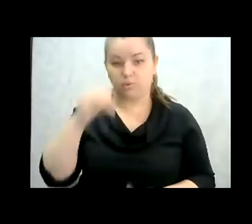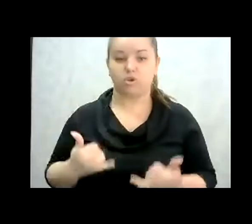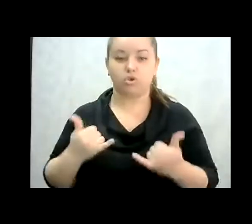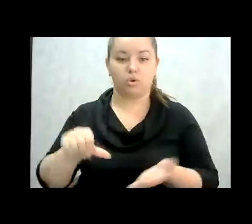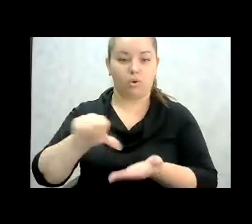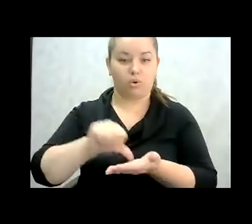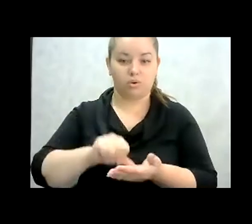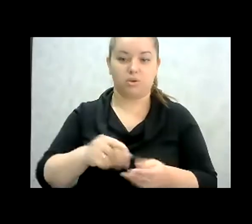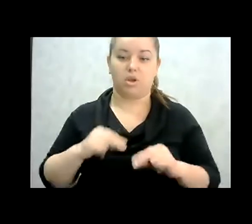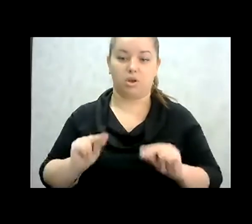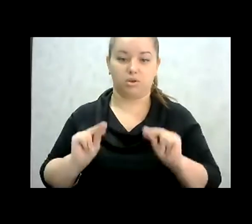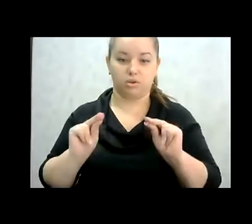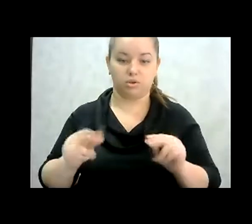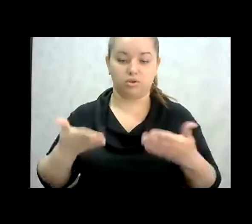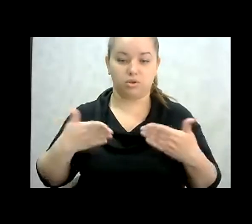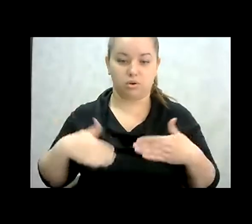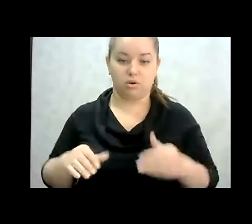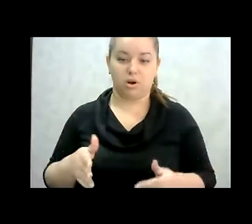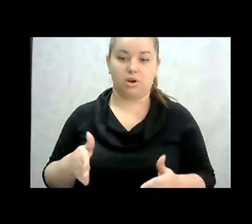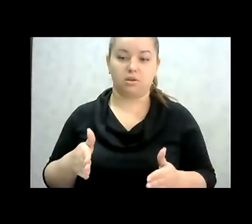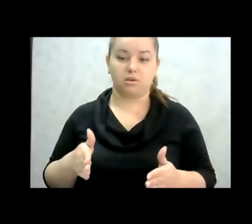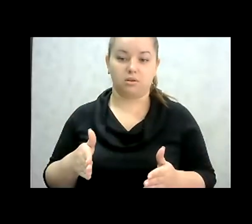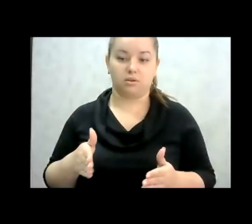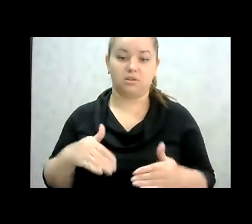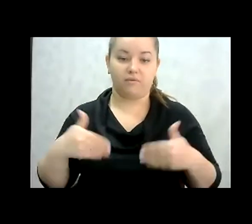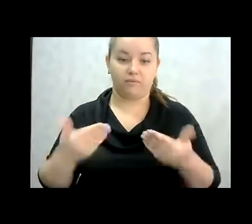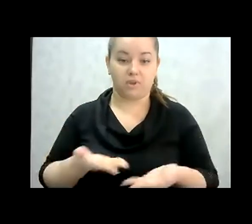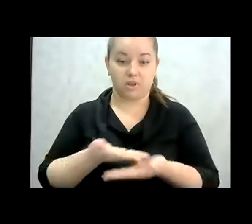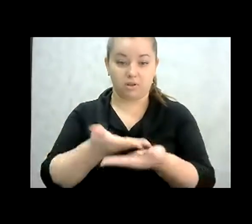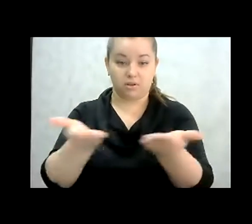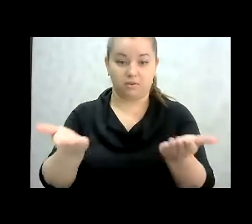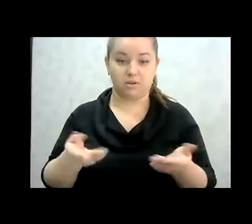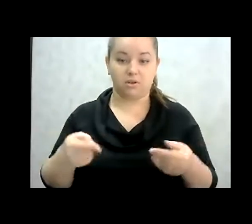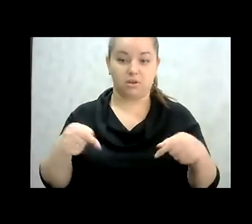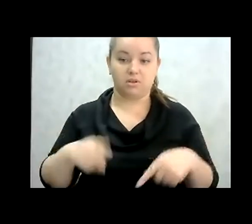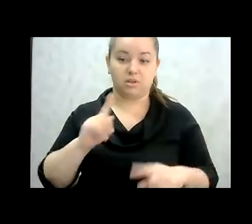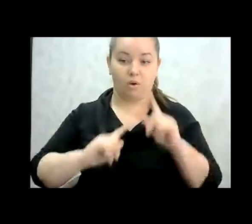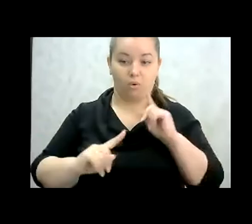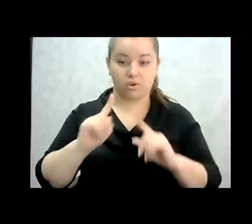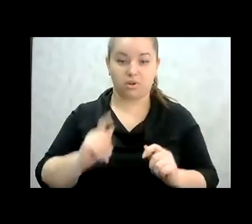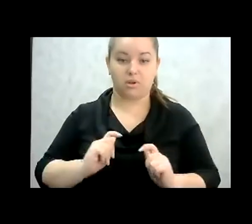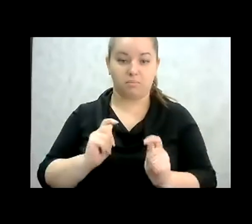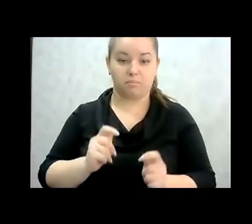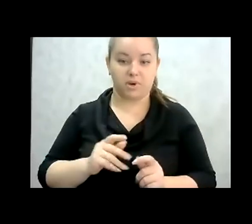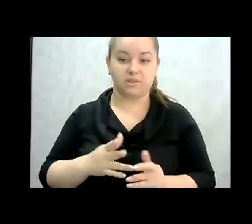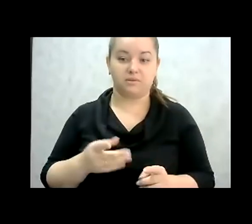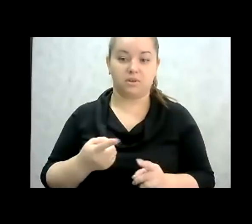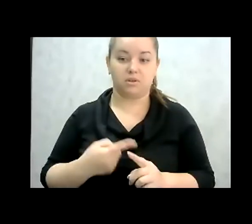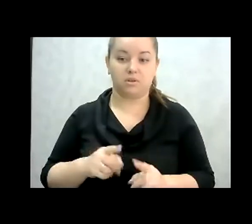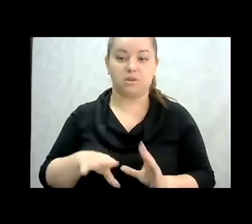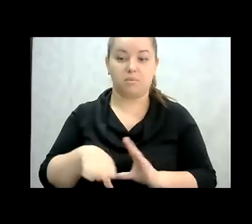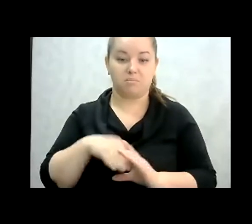morning, dear ladies and gentlemen. I am very pleased to welcome you at